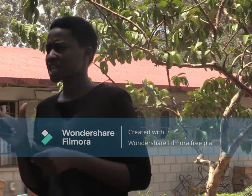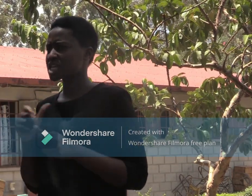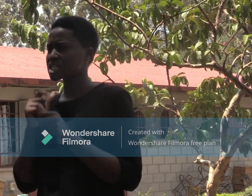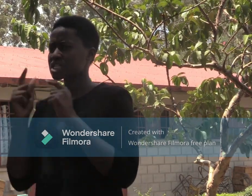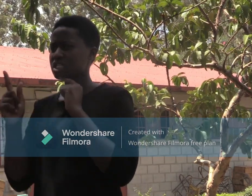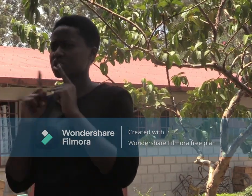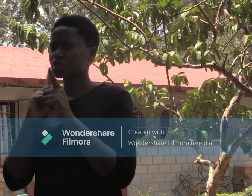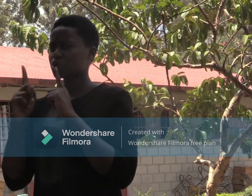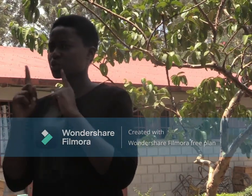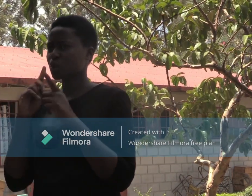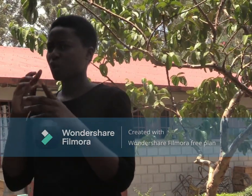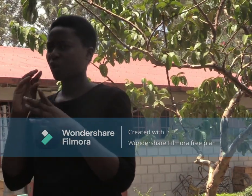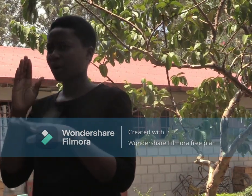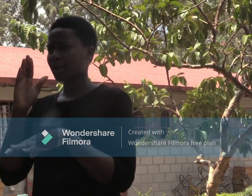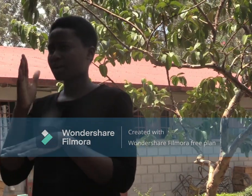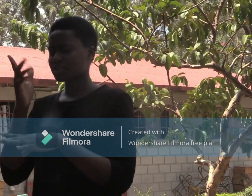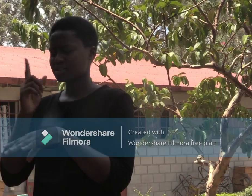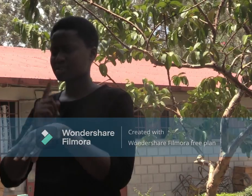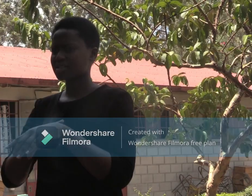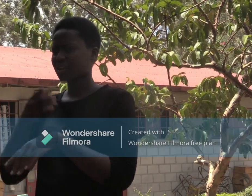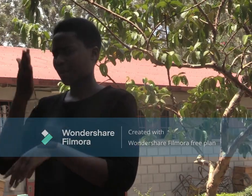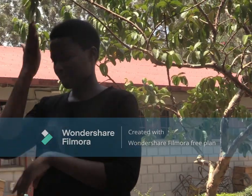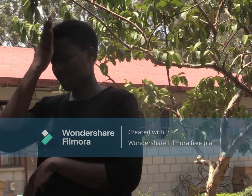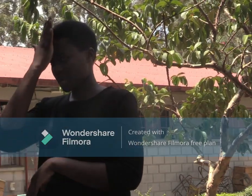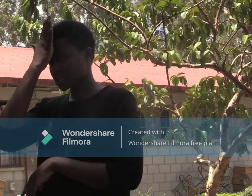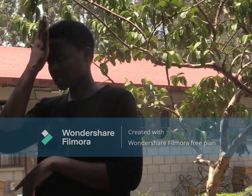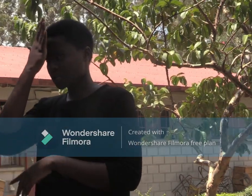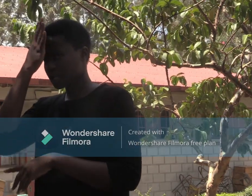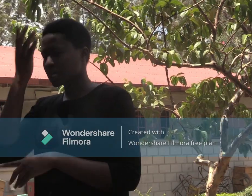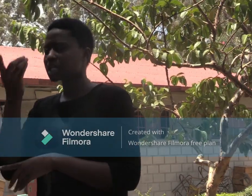take KSL as their primary course.